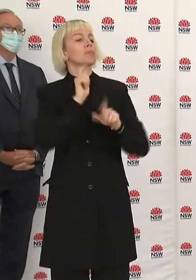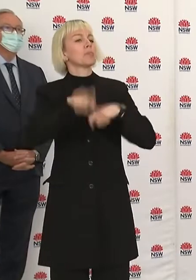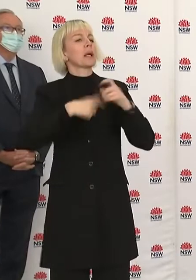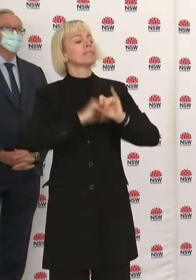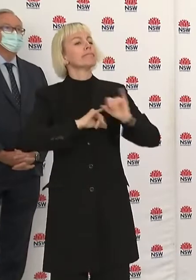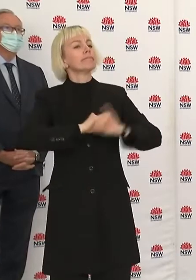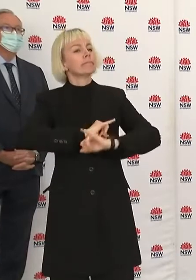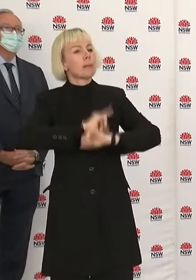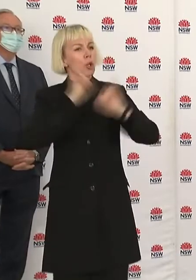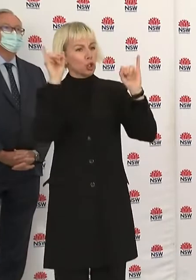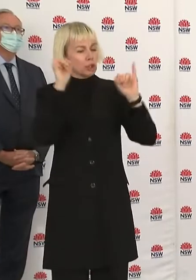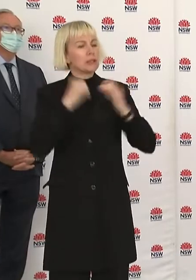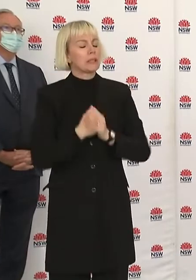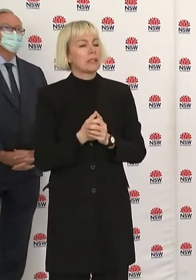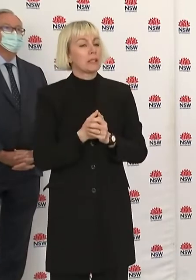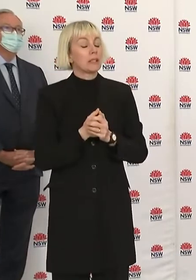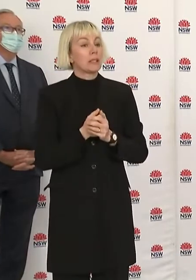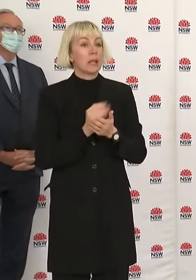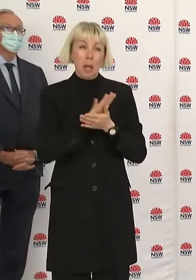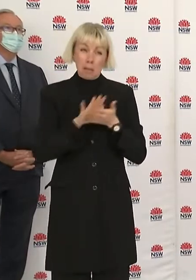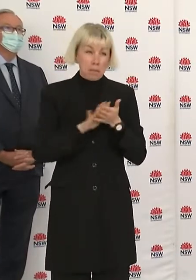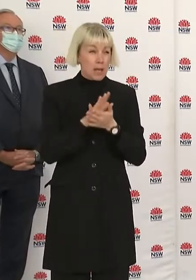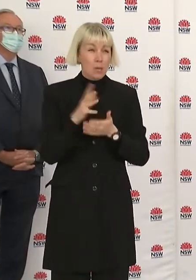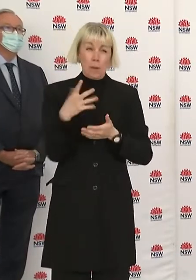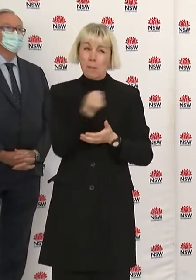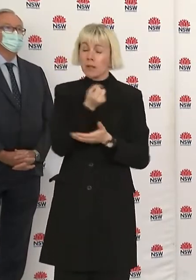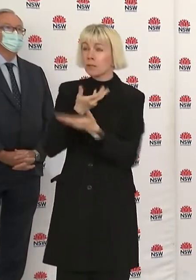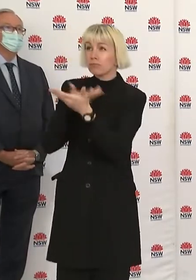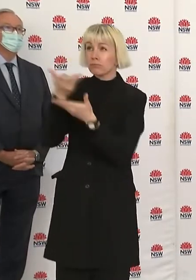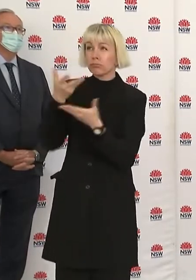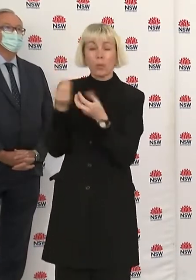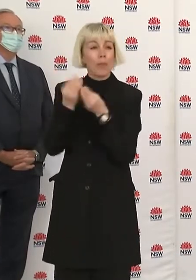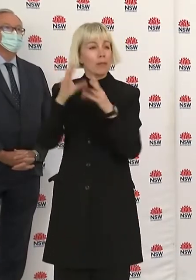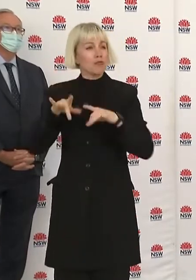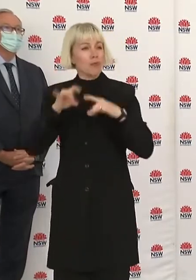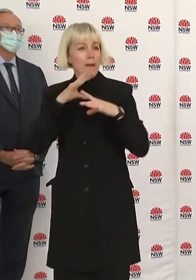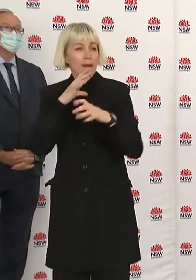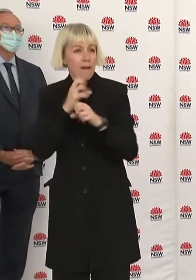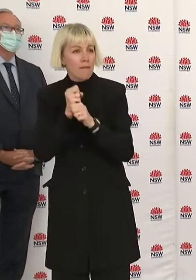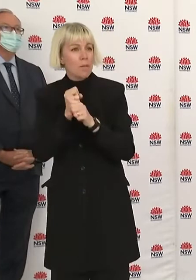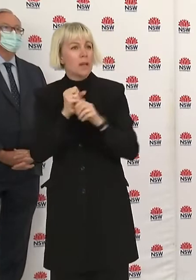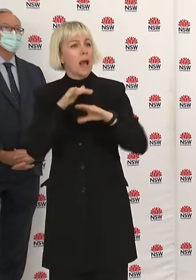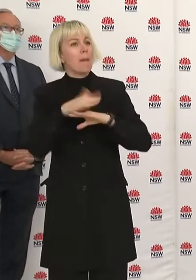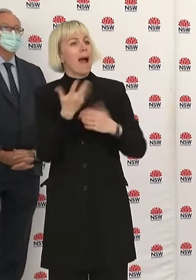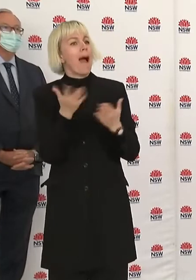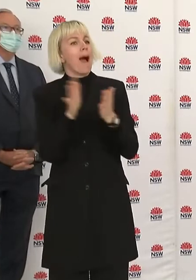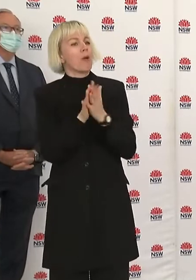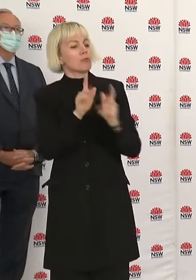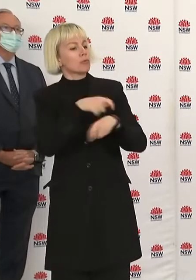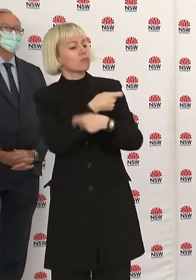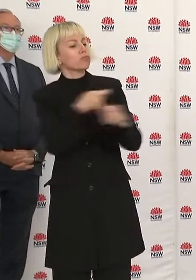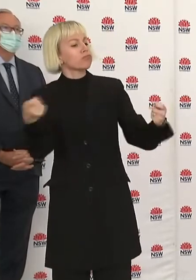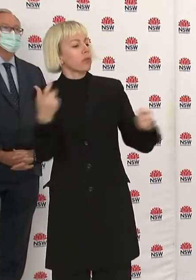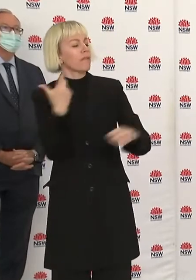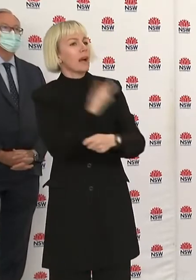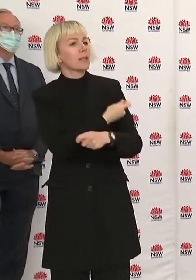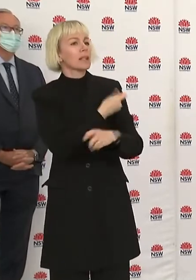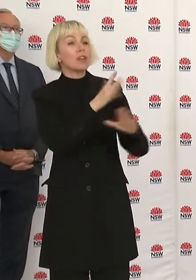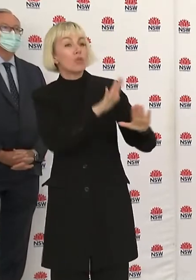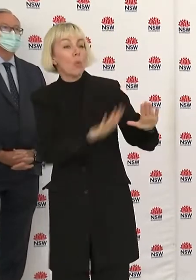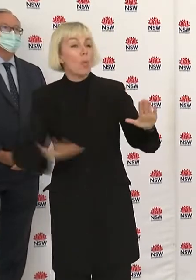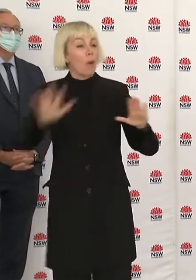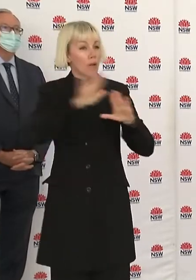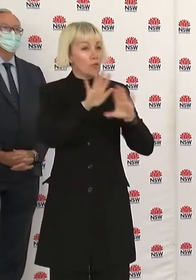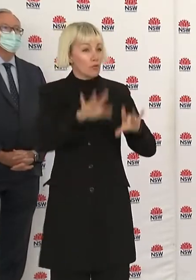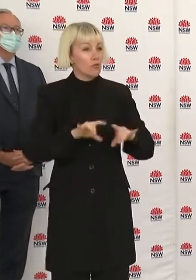the national strategy for the vaccination rollout, including the advice provided. Please know that we've offered AstraZeneca